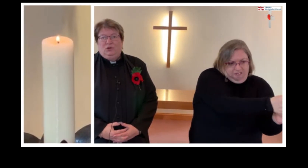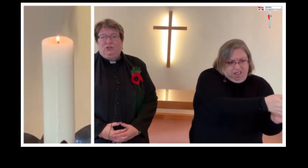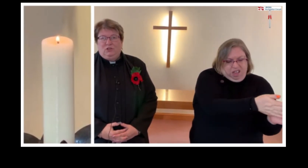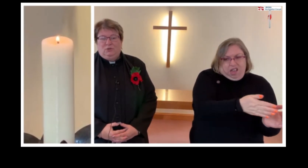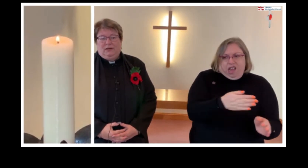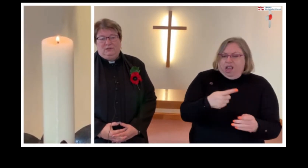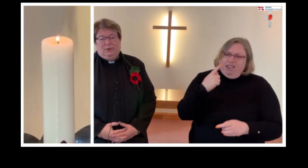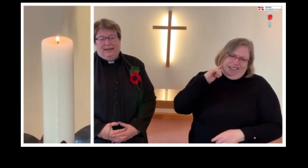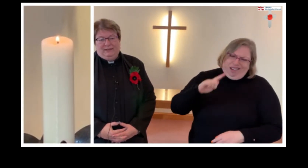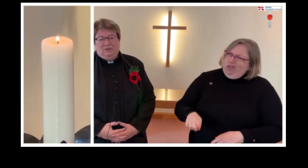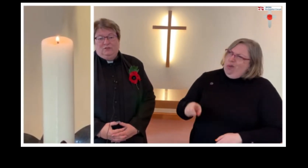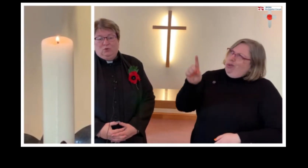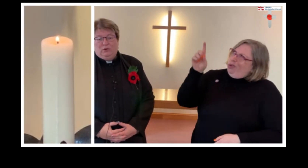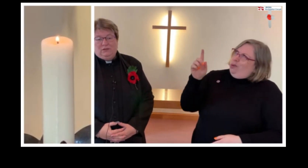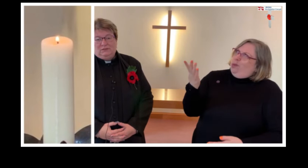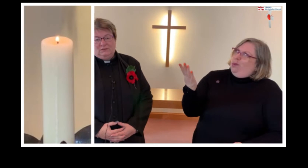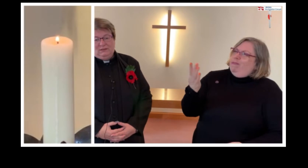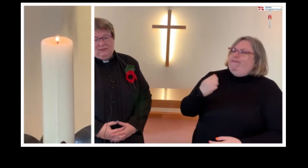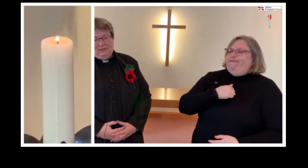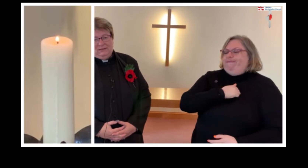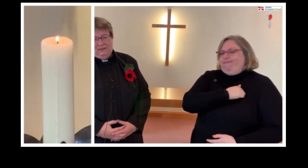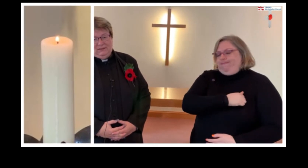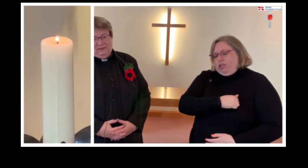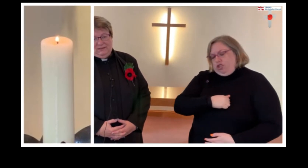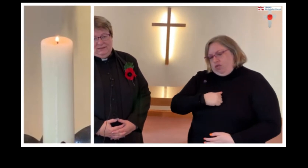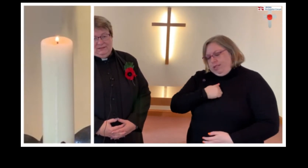and not what you had planned for us.